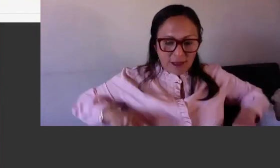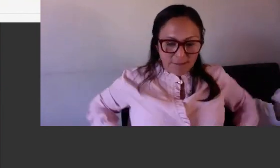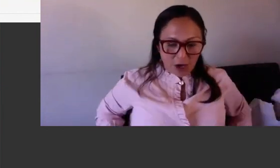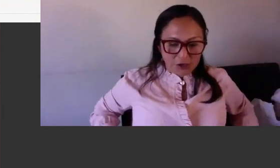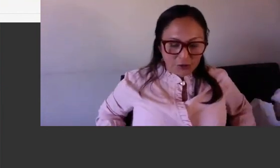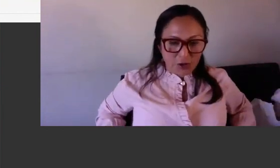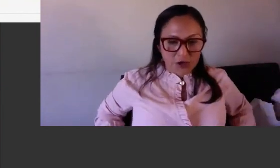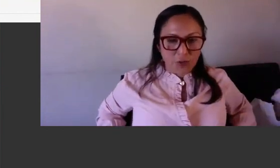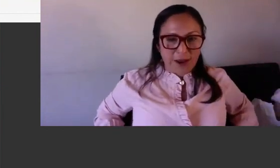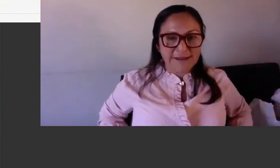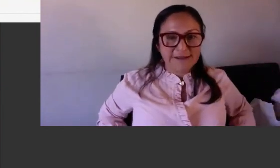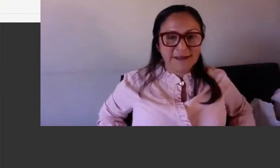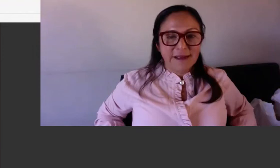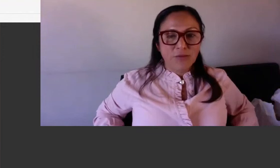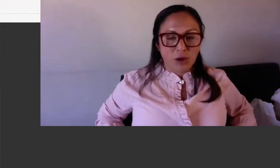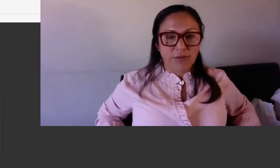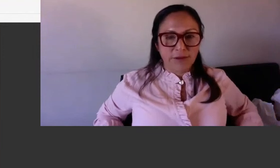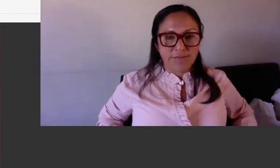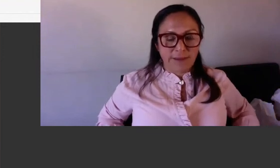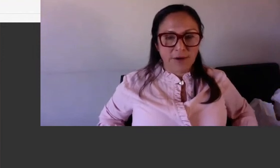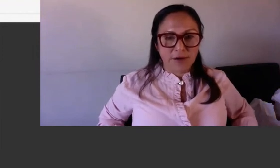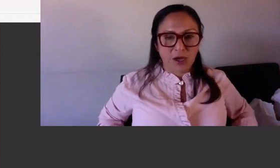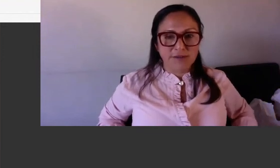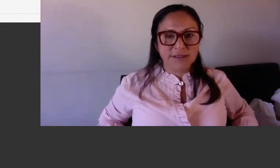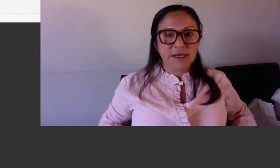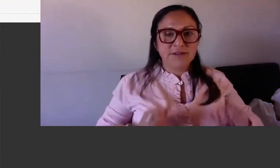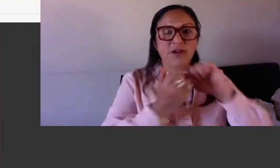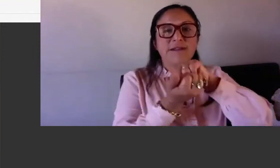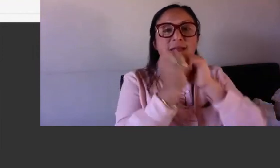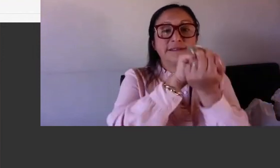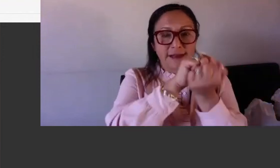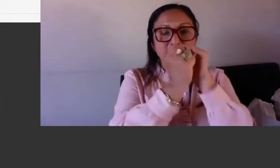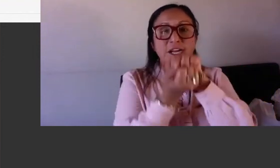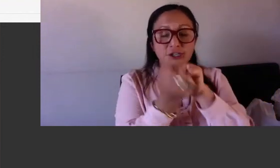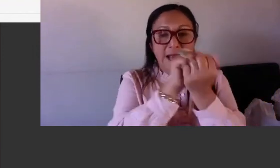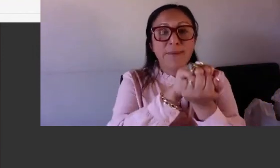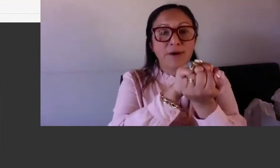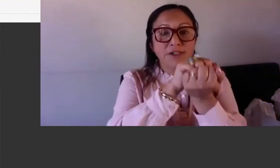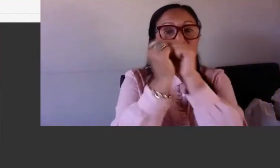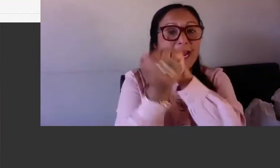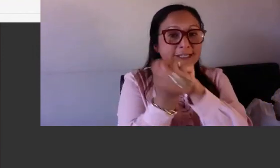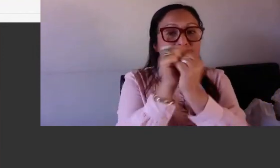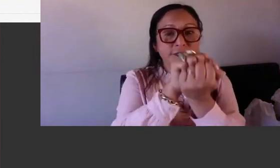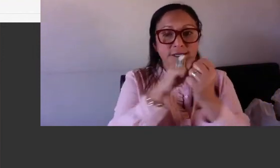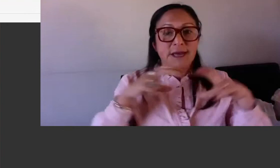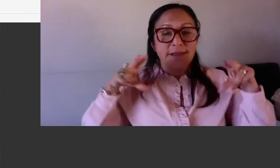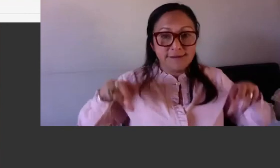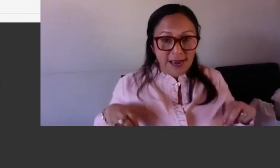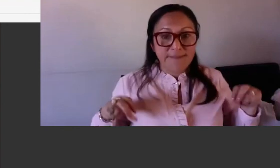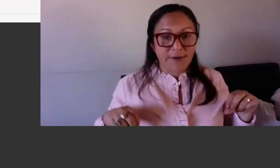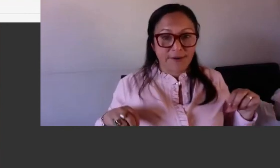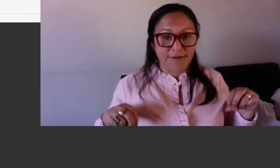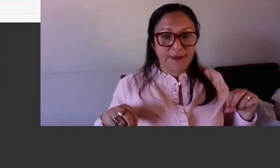parts on your waist where the diaper goes. So you can say it's time to change your diaper, change, and